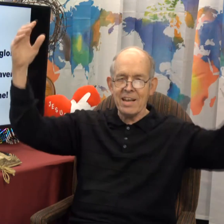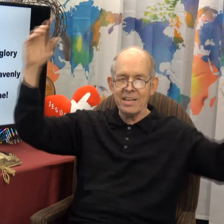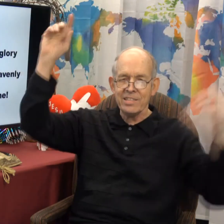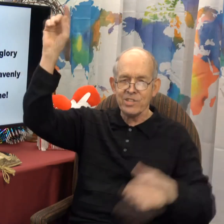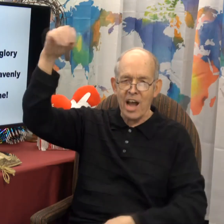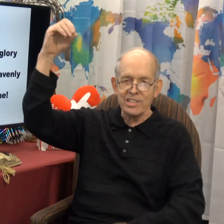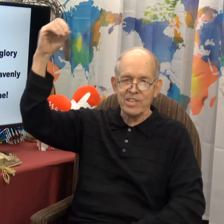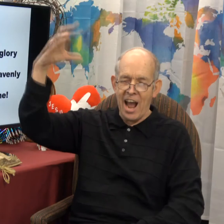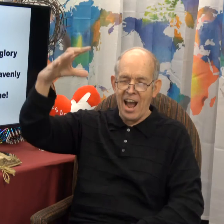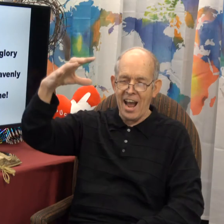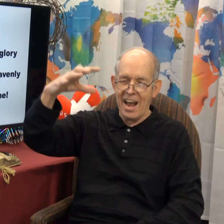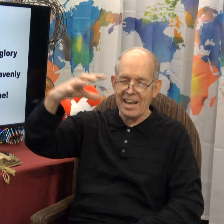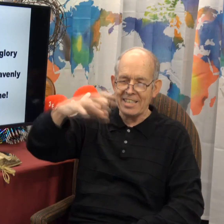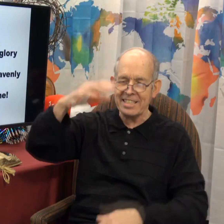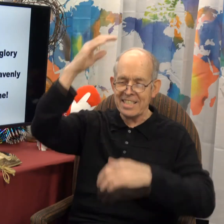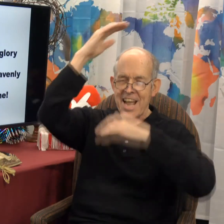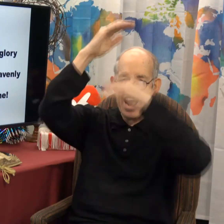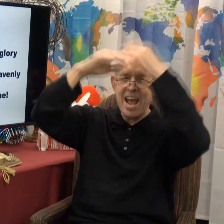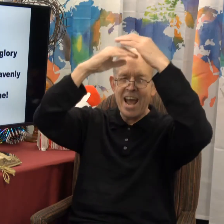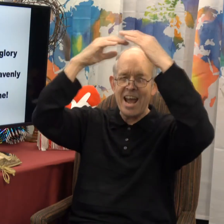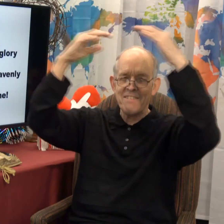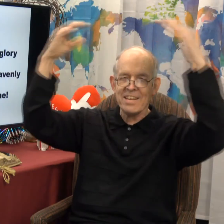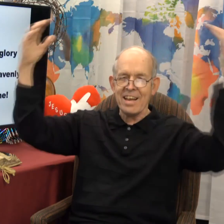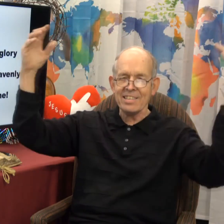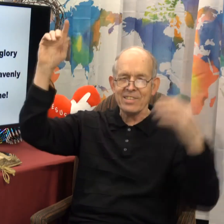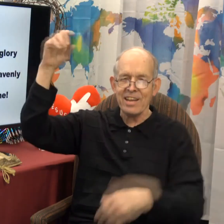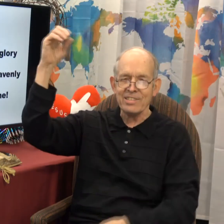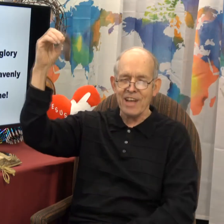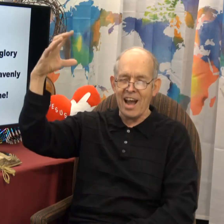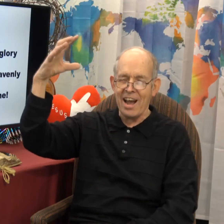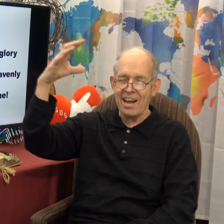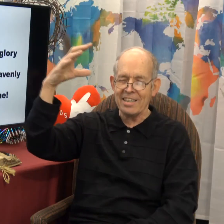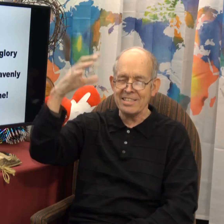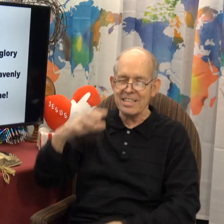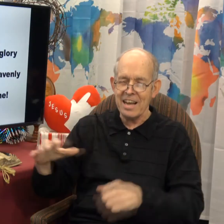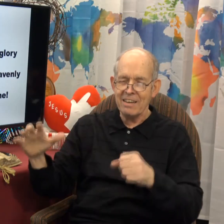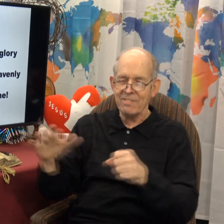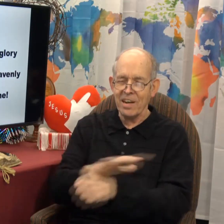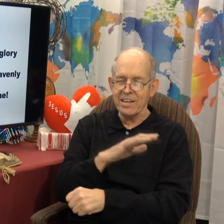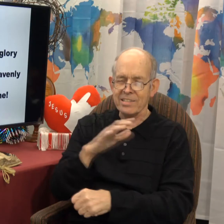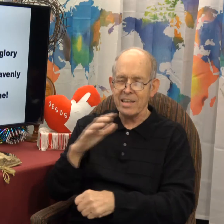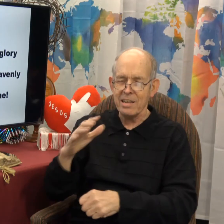Everybody's Jason. Everybody's Jason. Floating